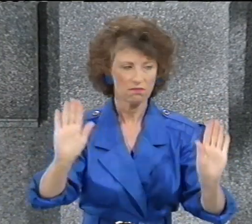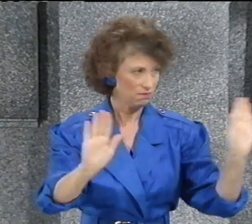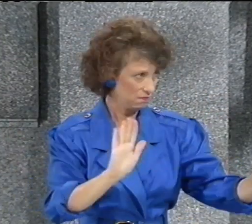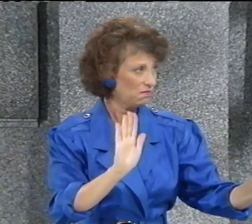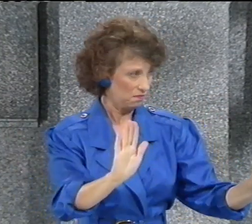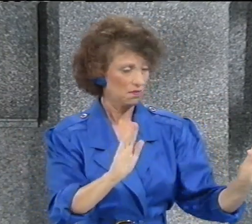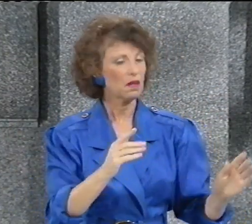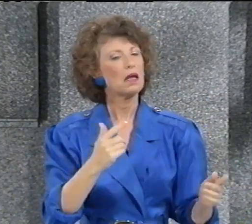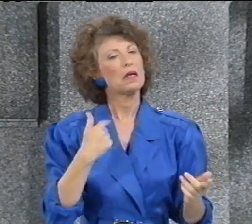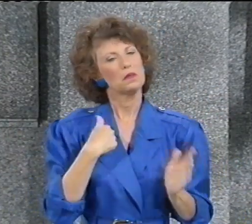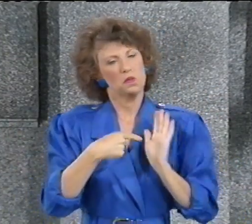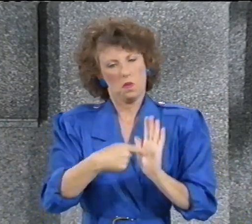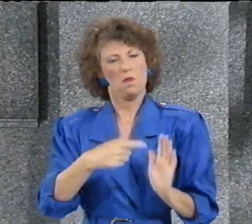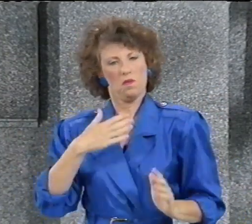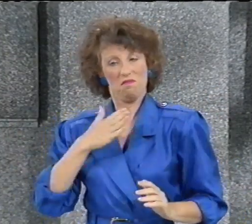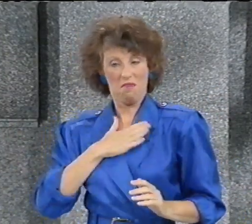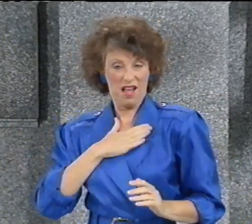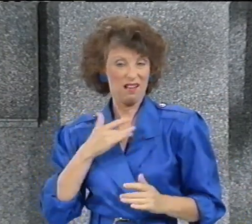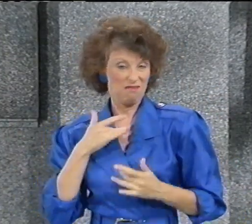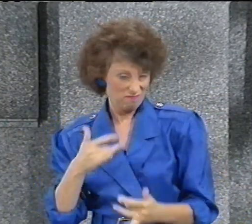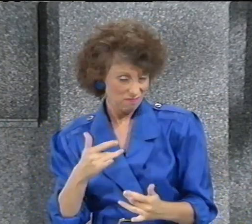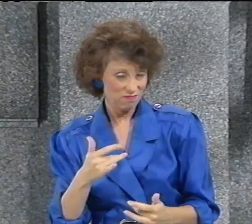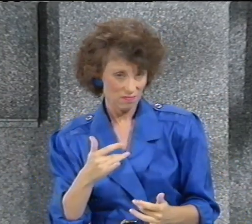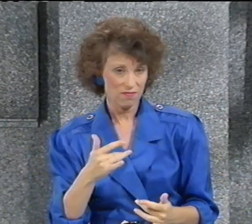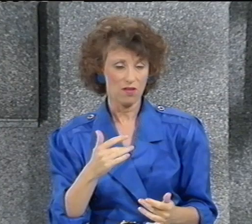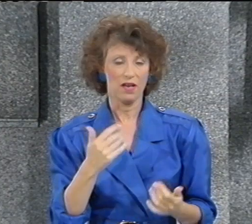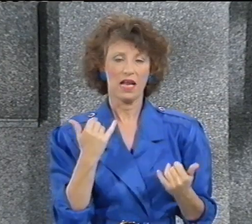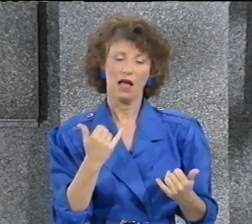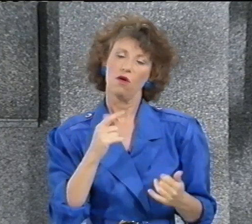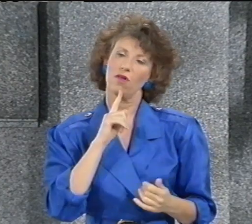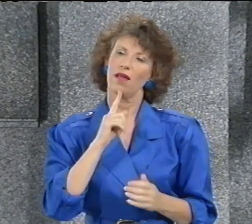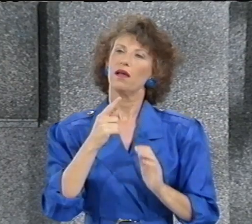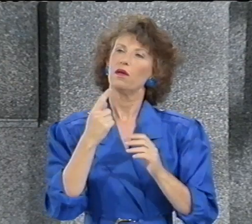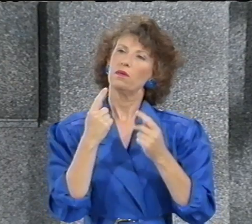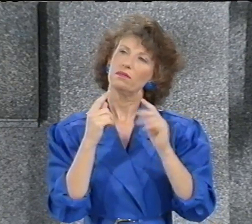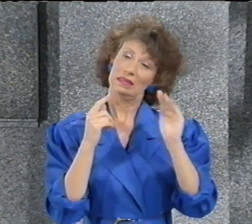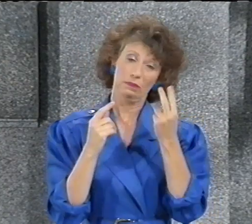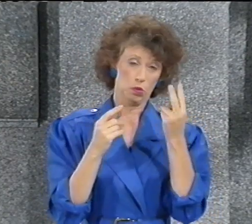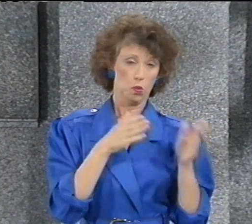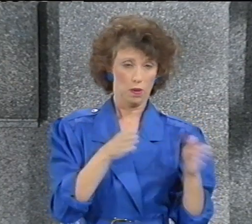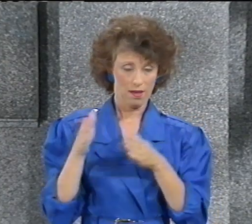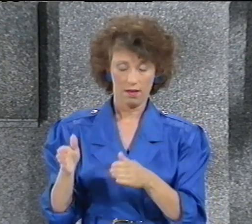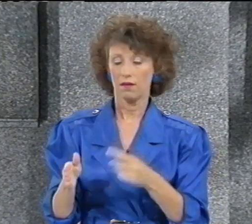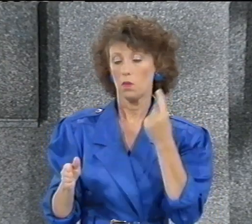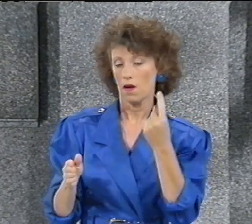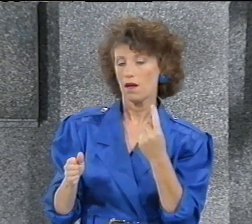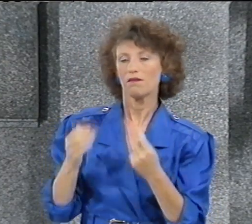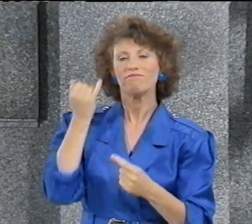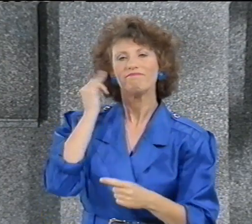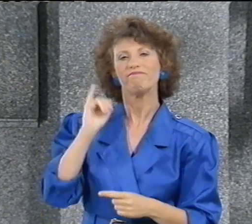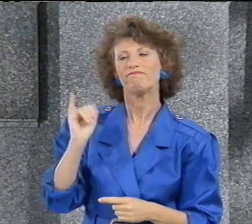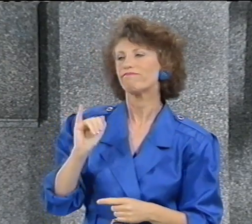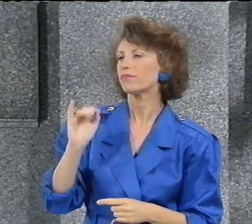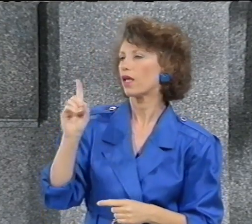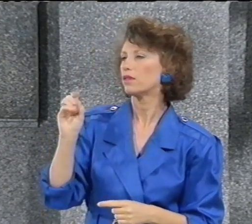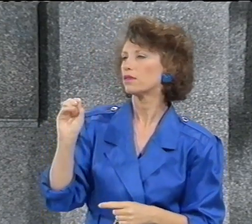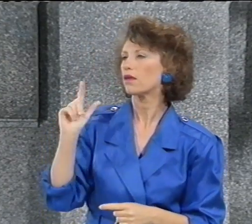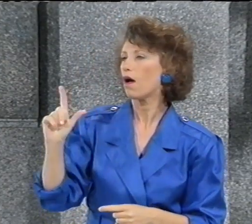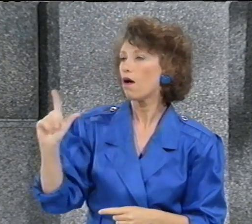double letters. I'll show you how I tend to do it, and I'll show you other ways. One